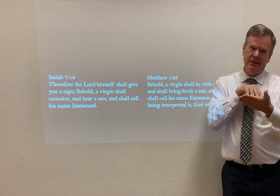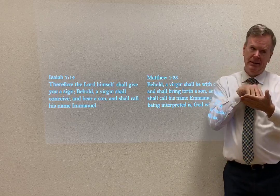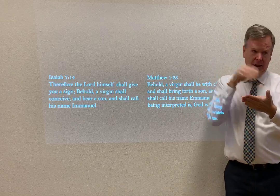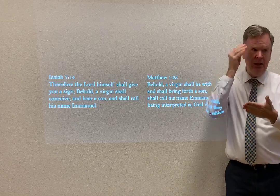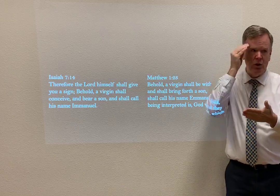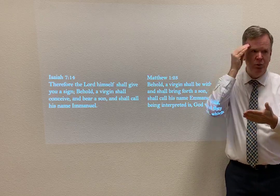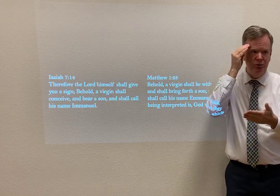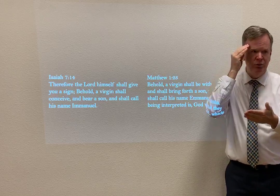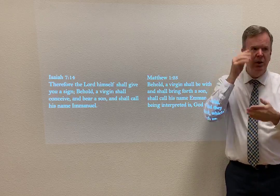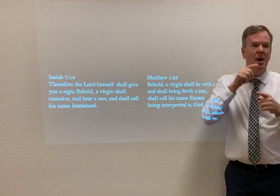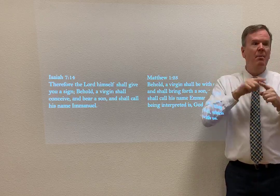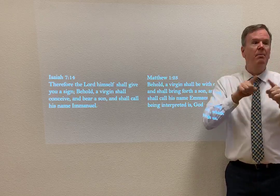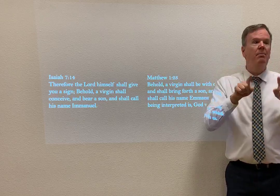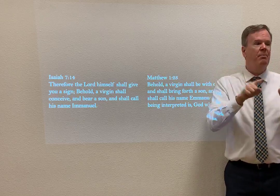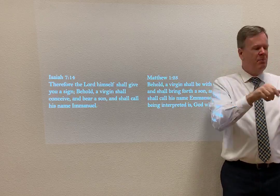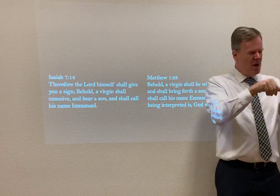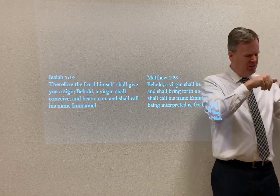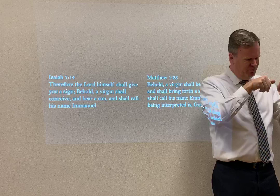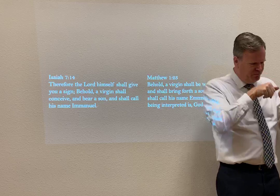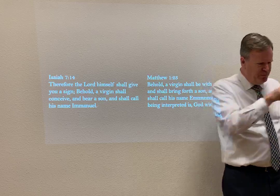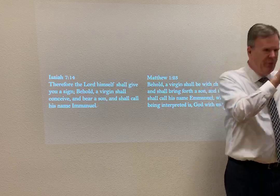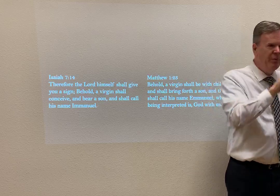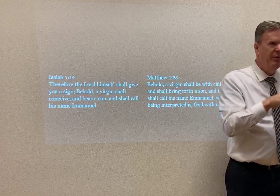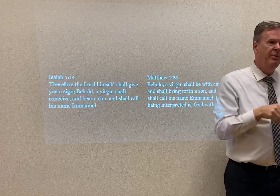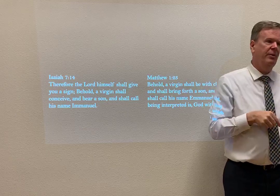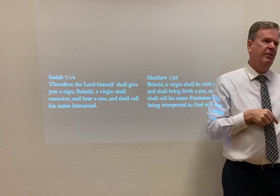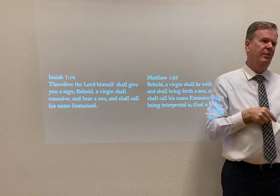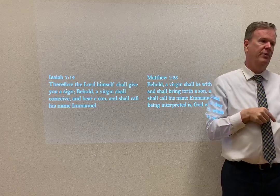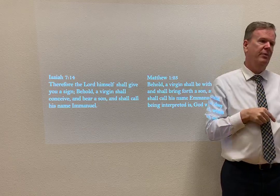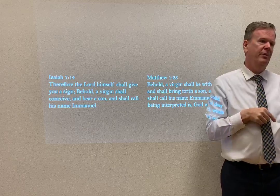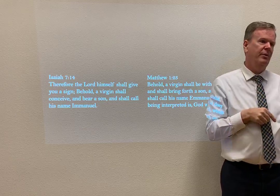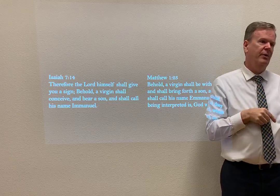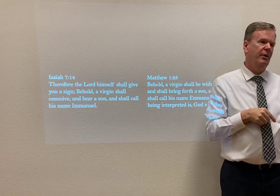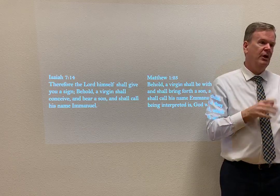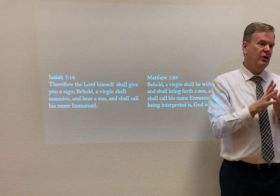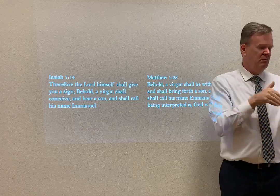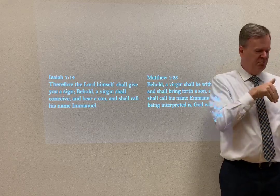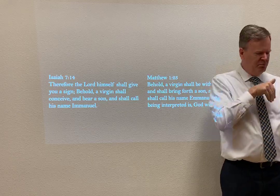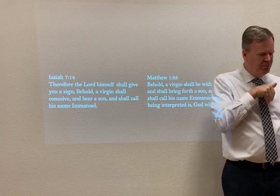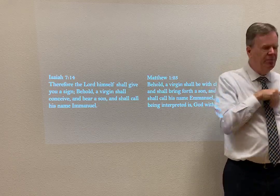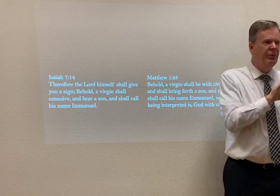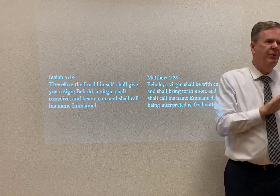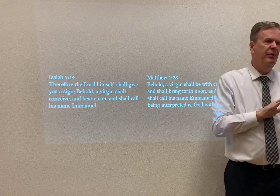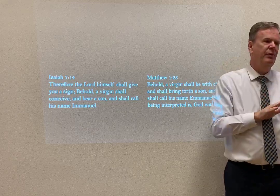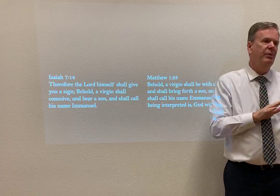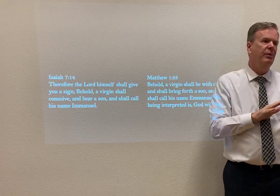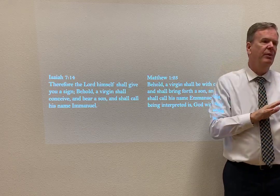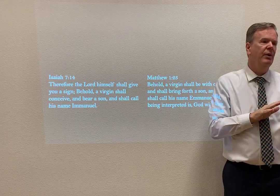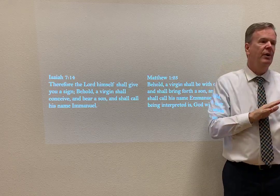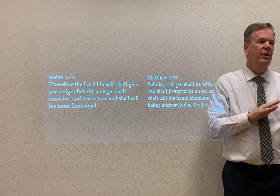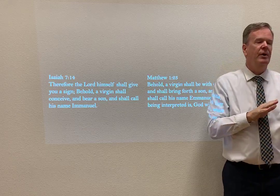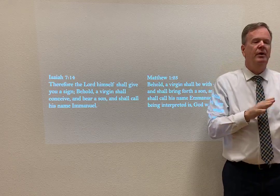Testaments. They understood it. They know it. However, in knowing this, they then rejected Jesus, which was the